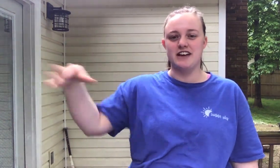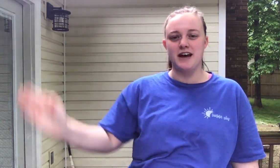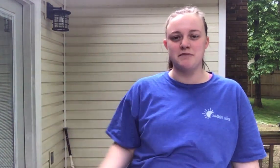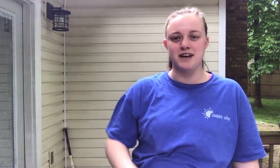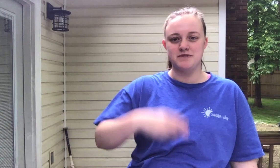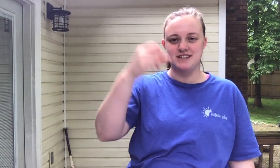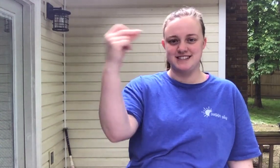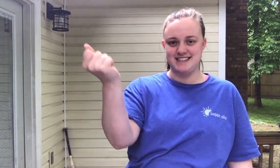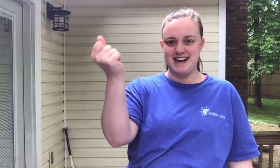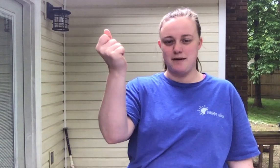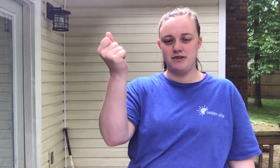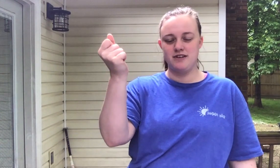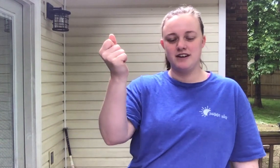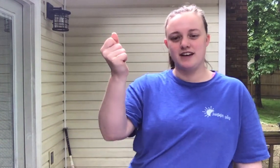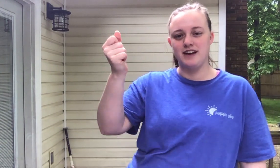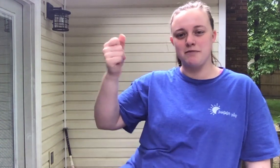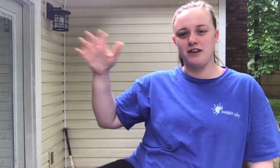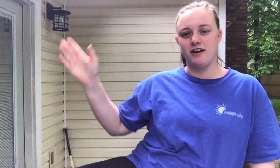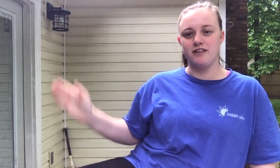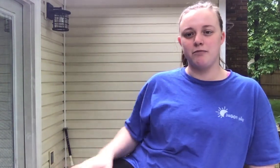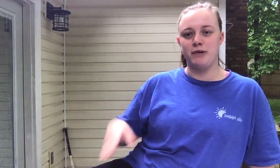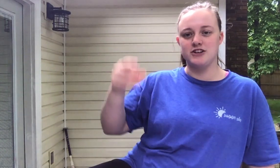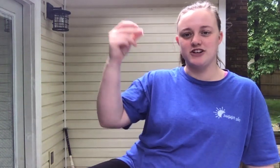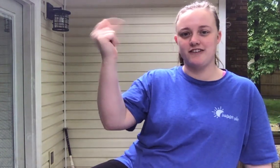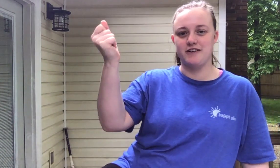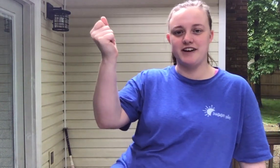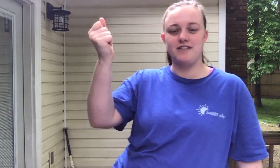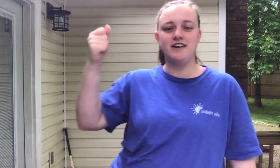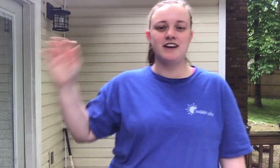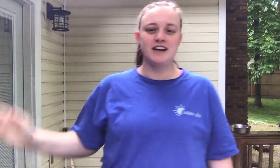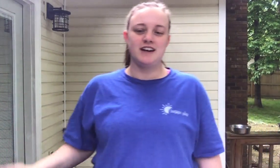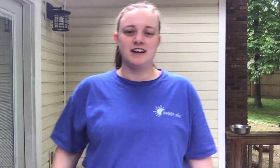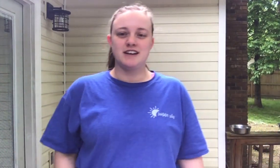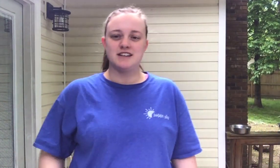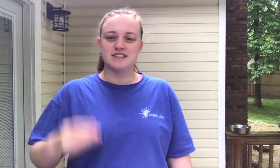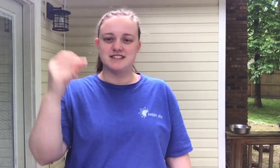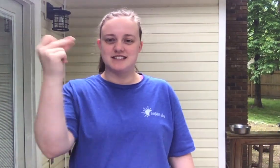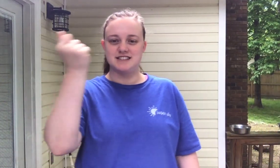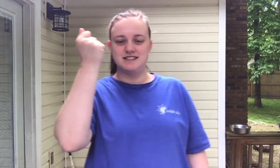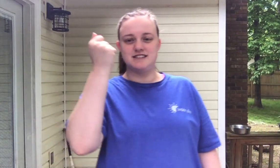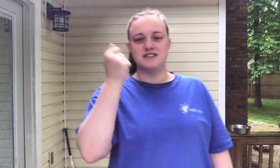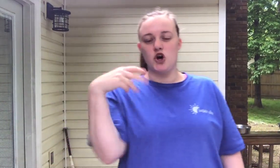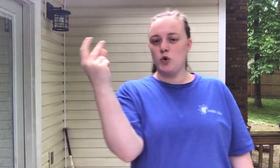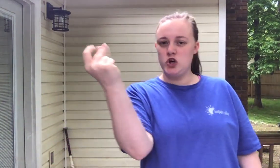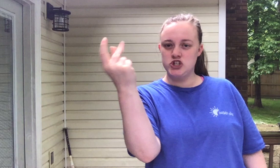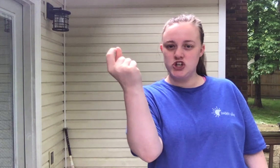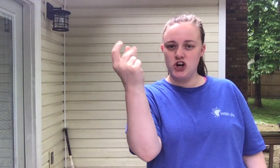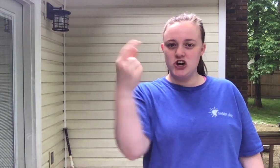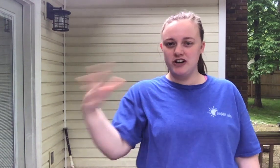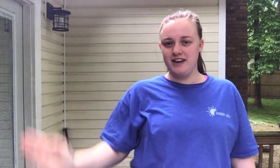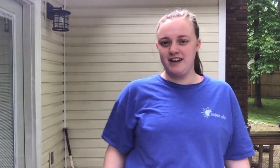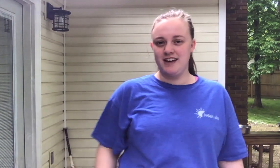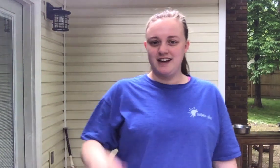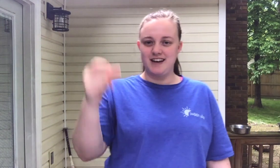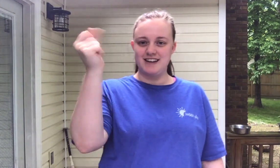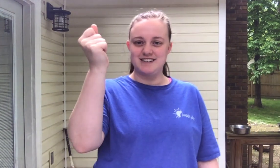coming up to snap. Can't get my leg in the picture. There we go. So dog and